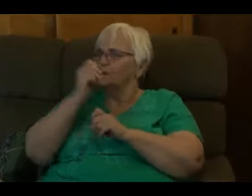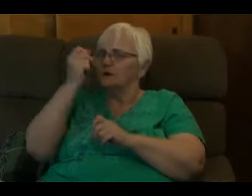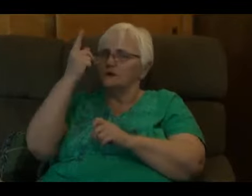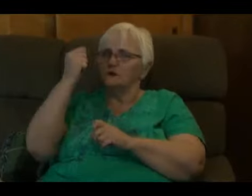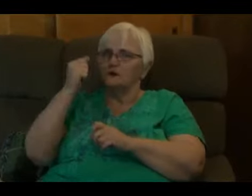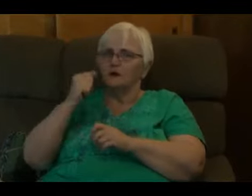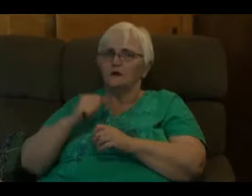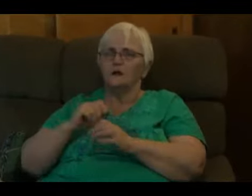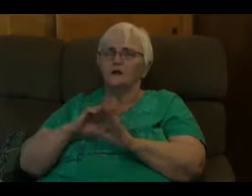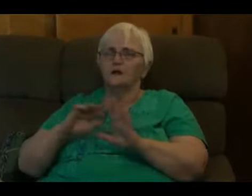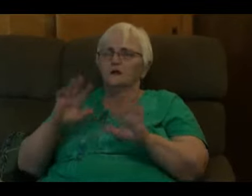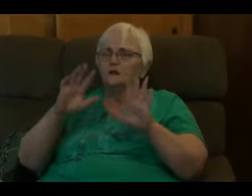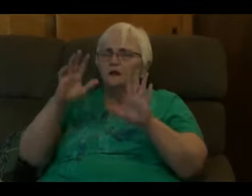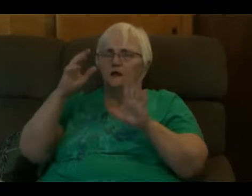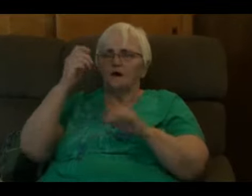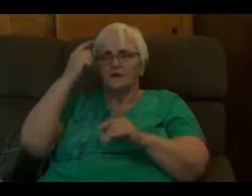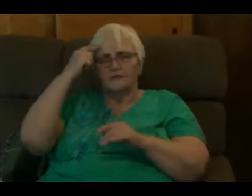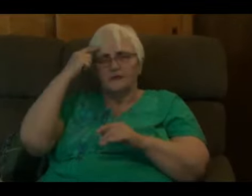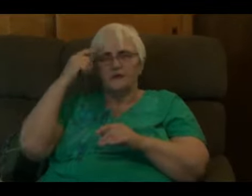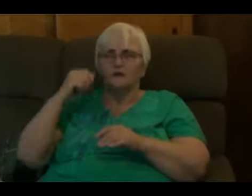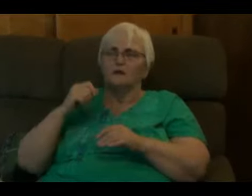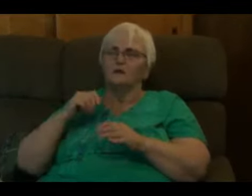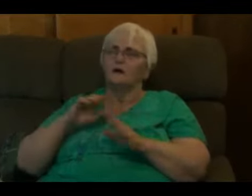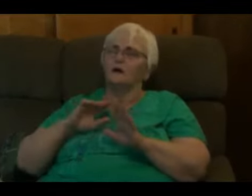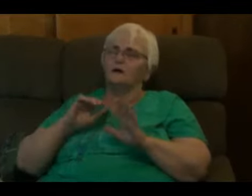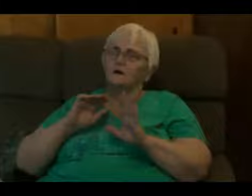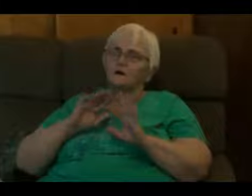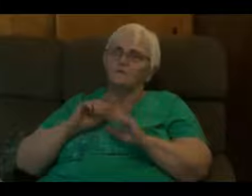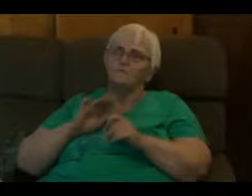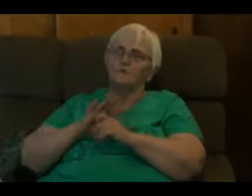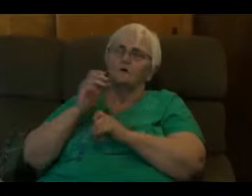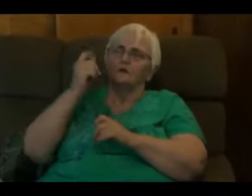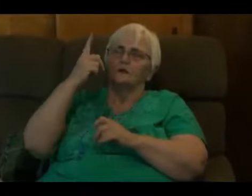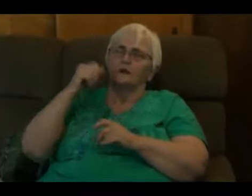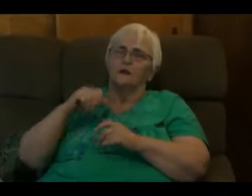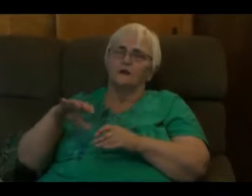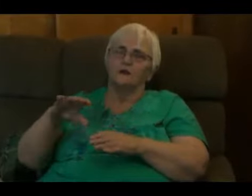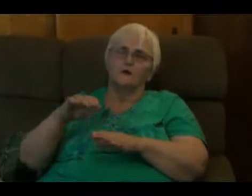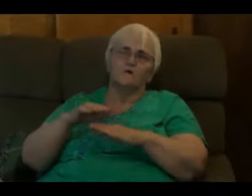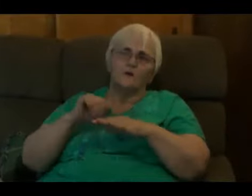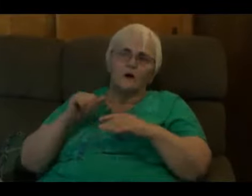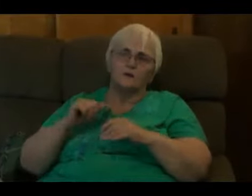And clear thinking and clear calling. Hallelujah. And so, you know,